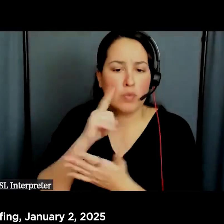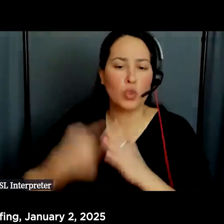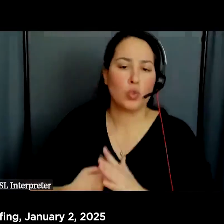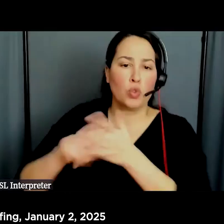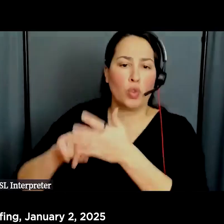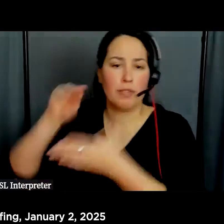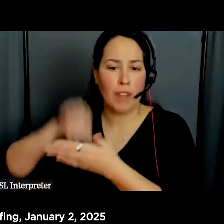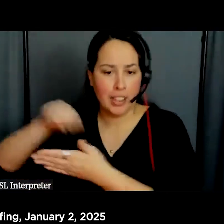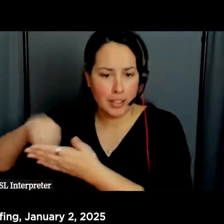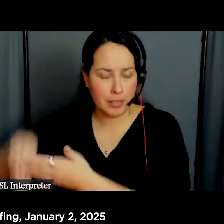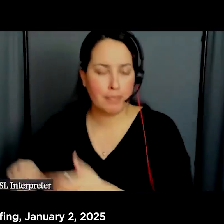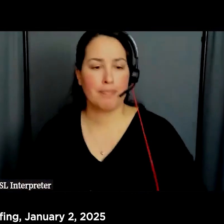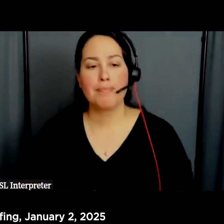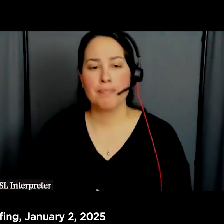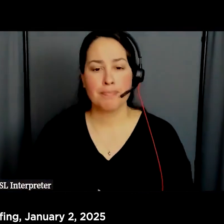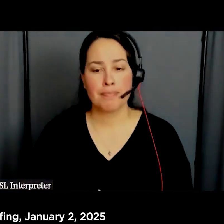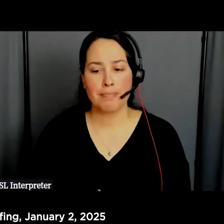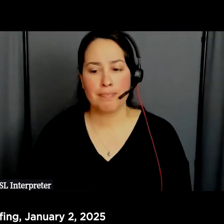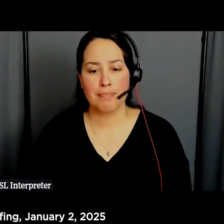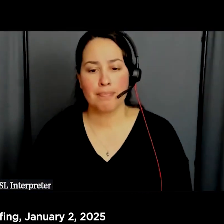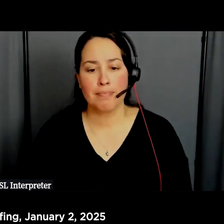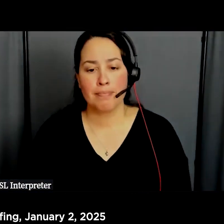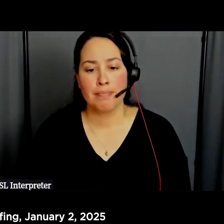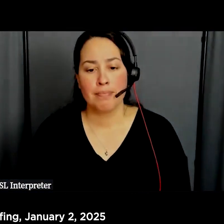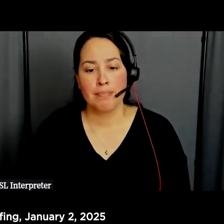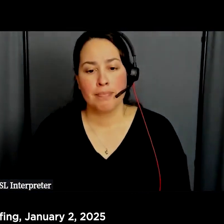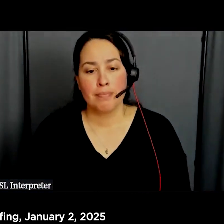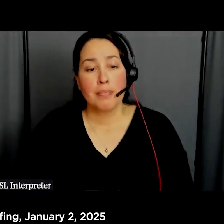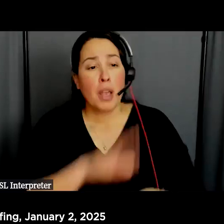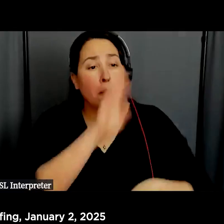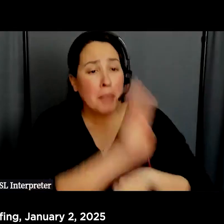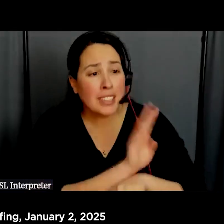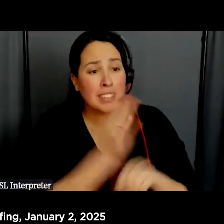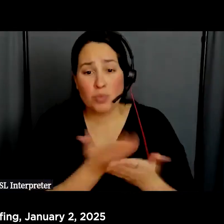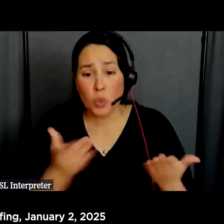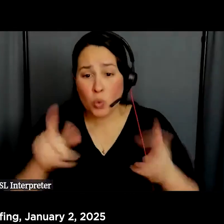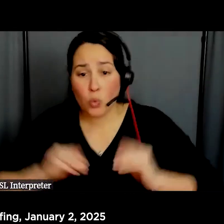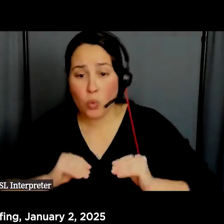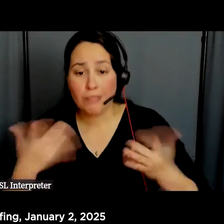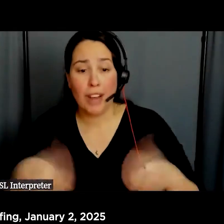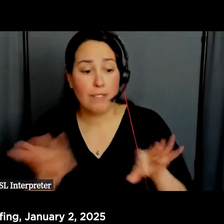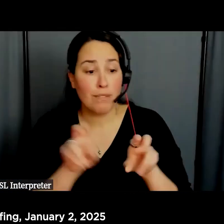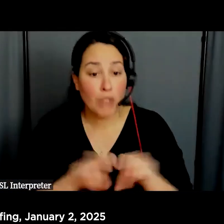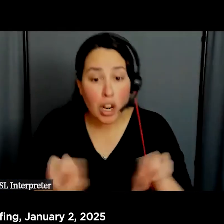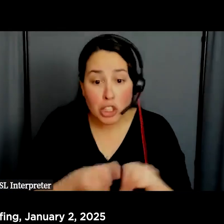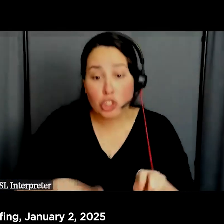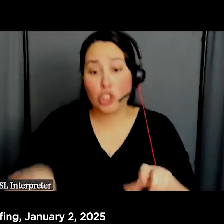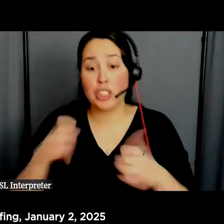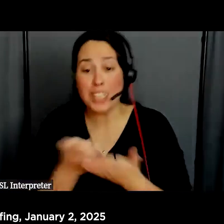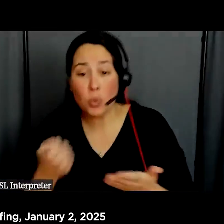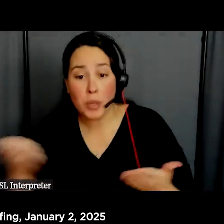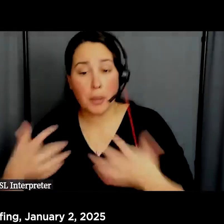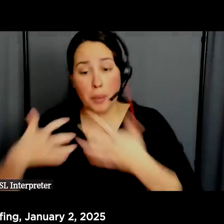For businesses, assets such as furniture, equipment, machinery should be reported.